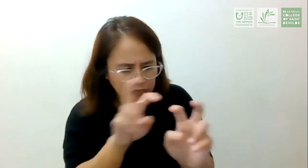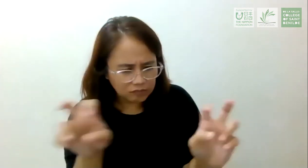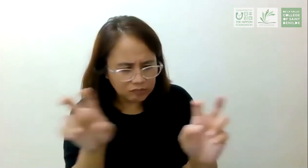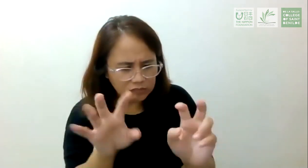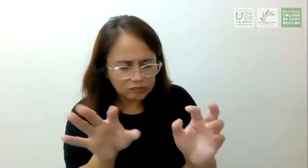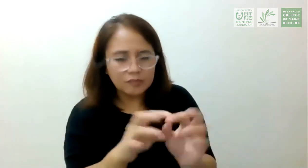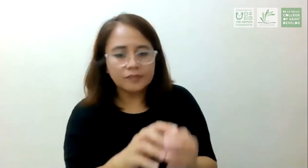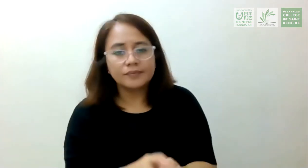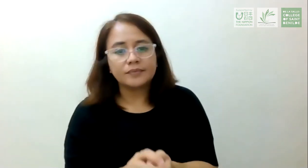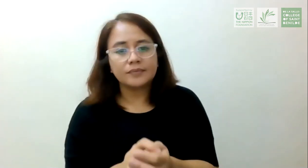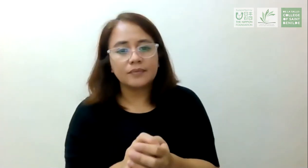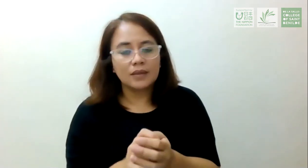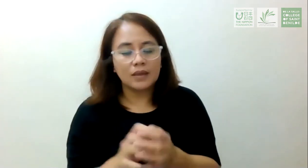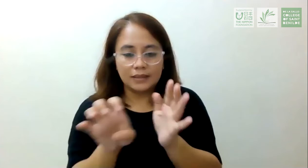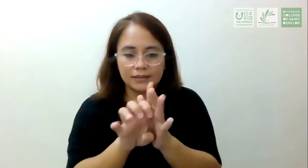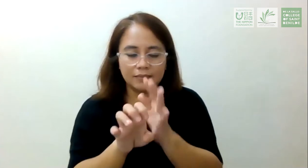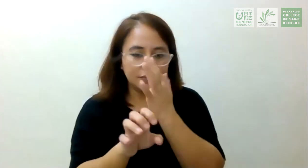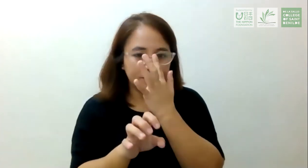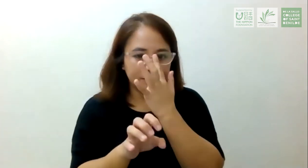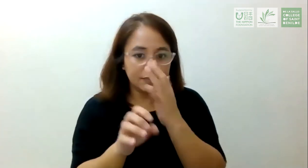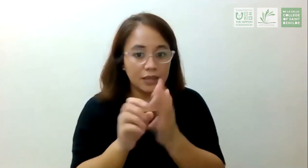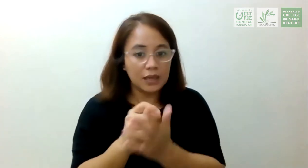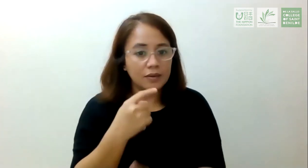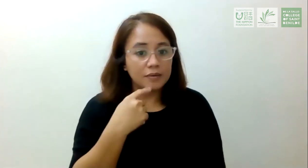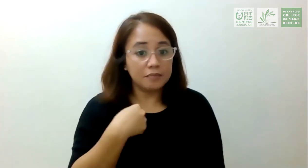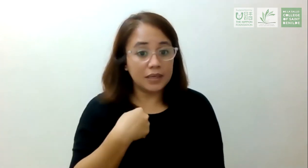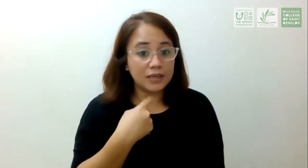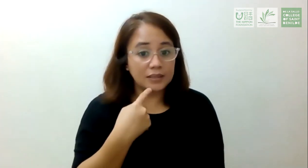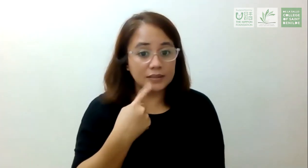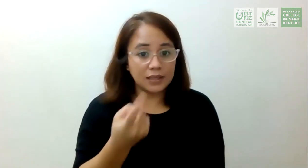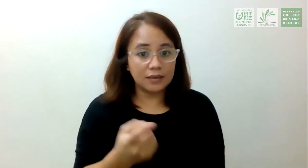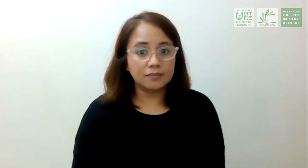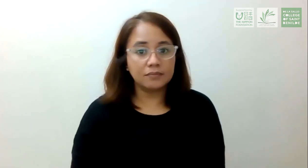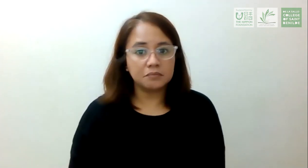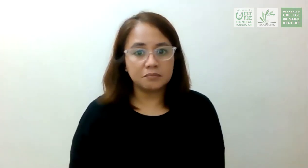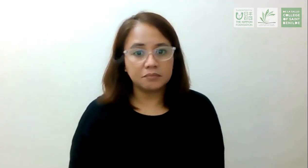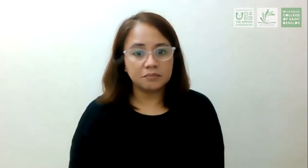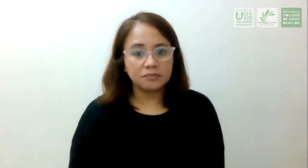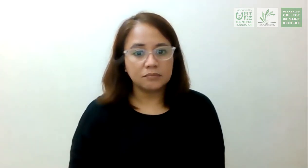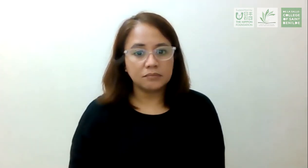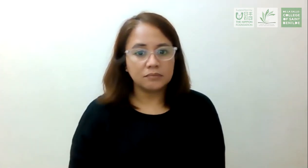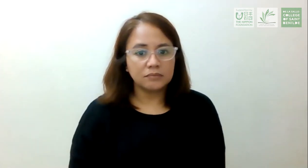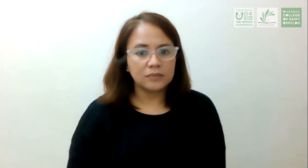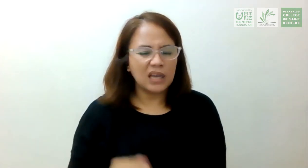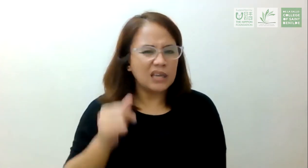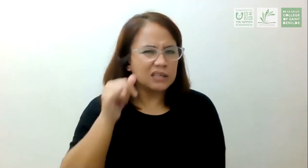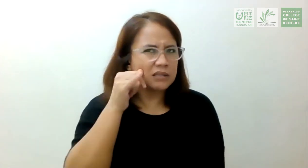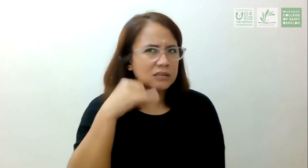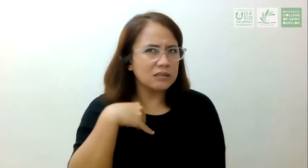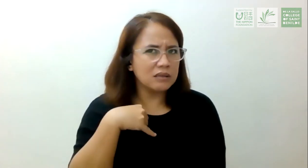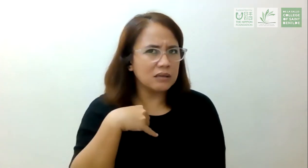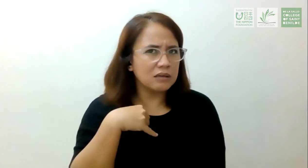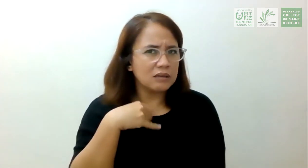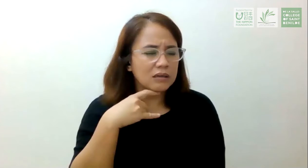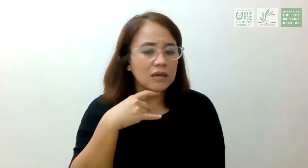For example, if I say, like I did, I think yesterday, what is drink?